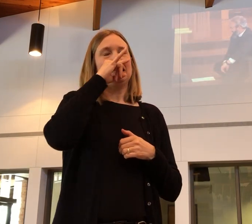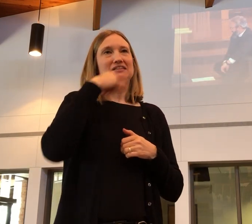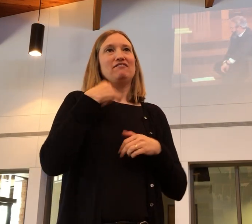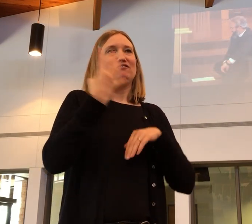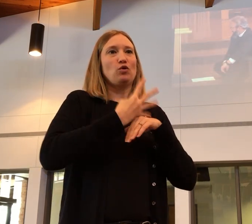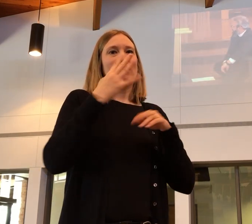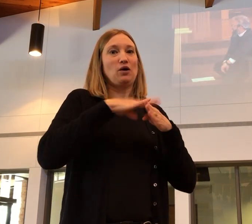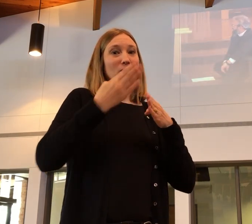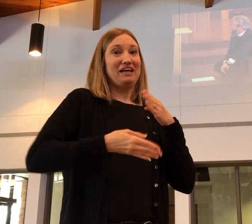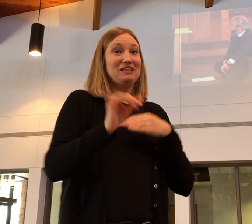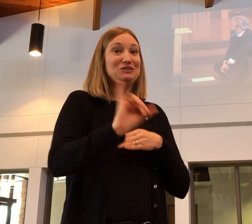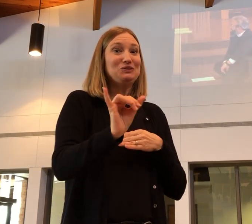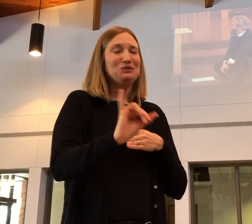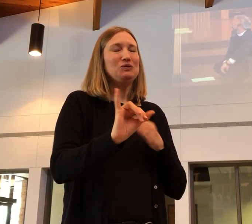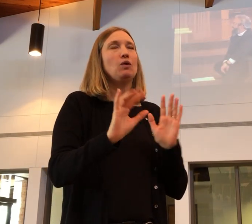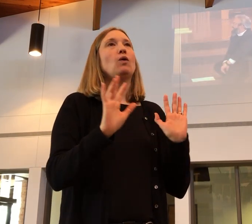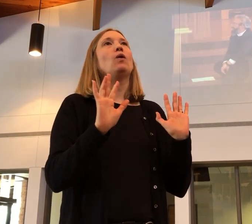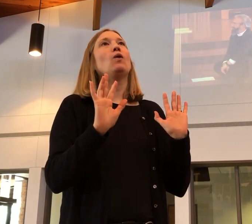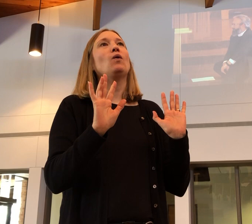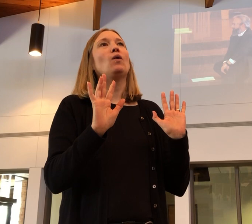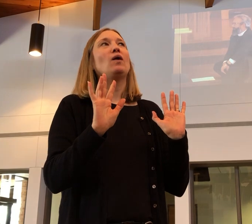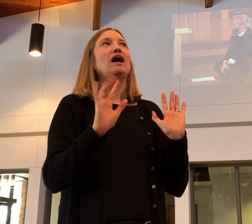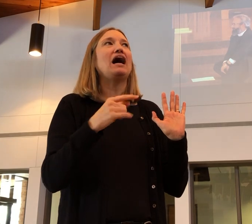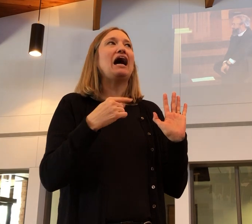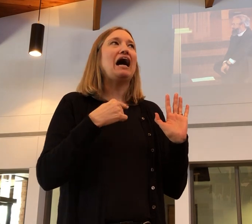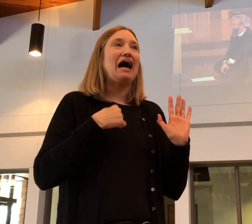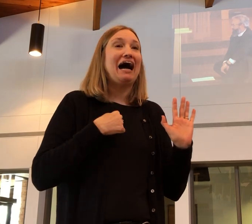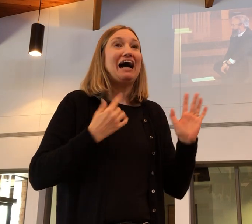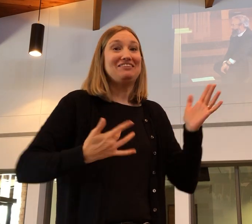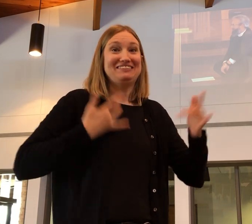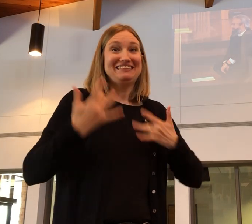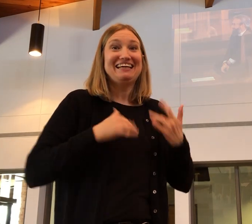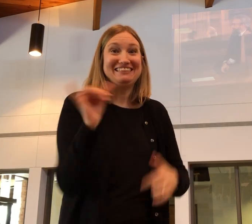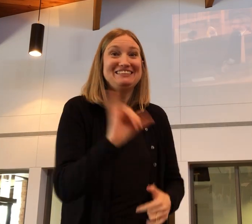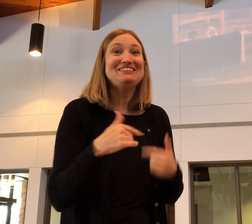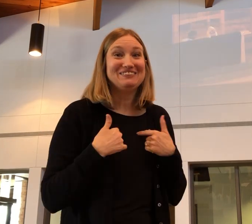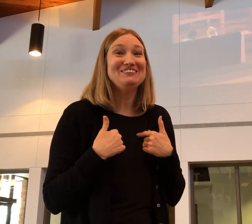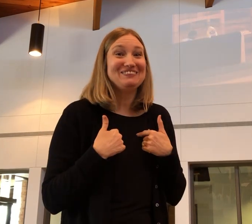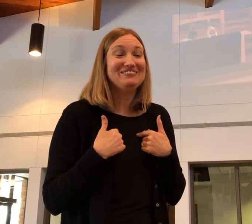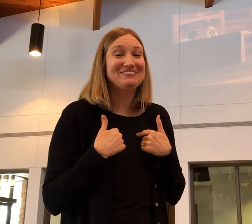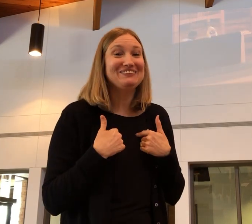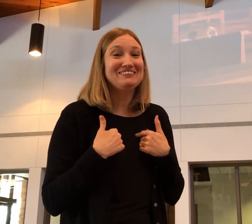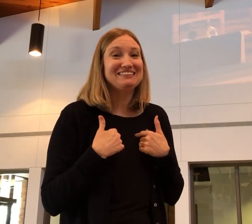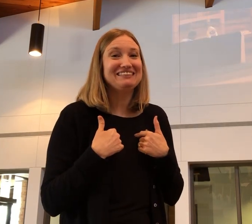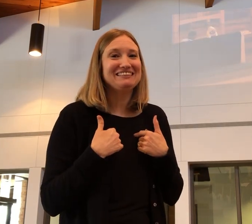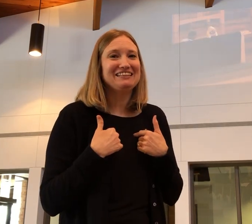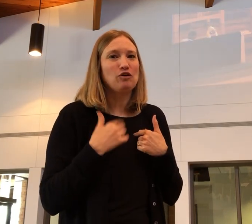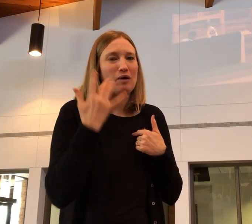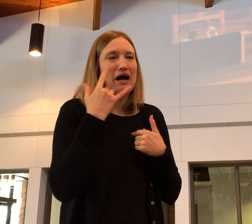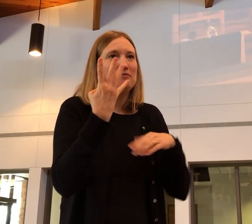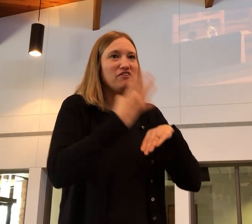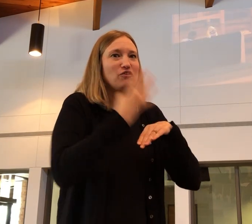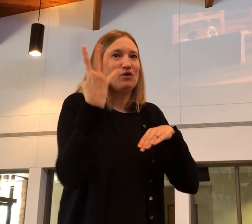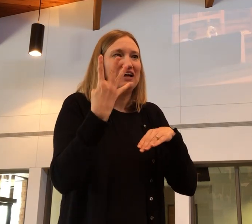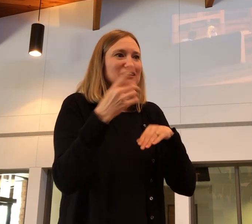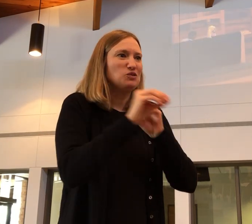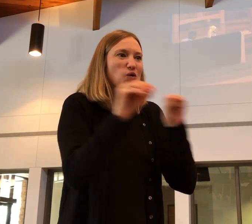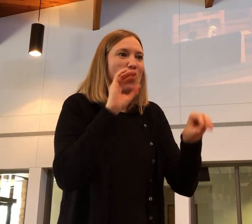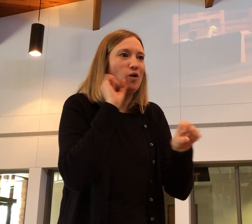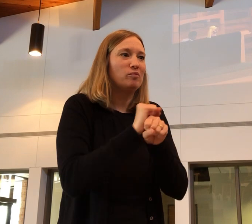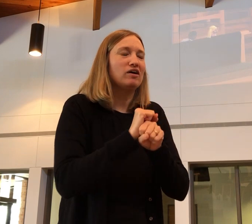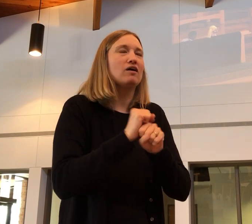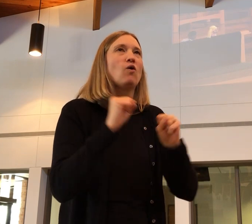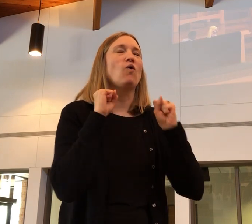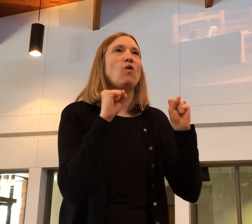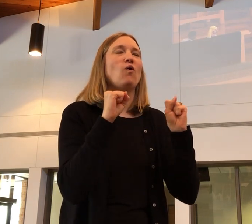4-day weekend as well, and I tell you what, I have never been so excited as my kids having 4 days off from homework.